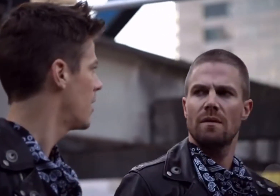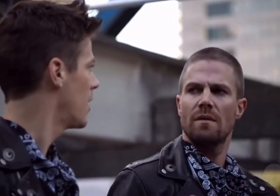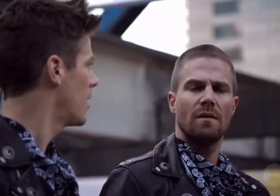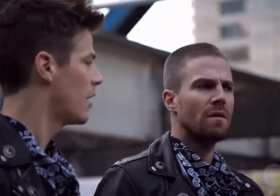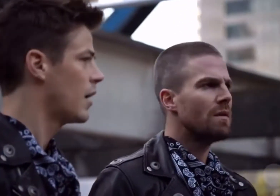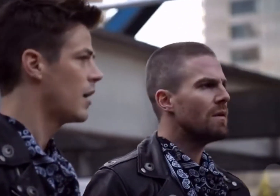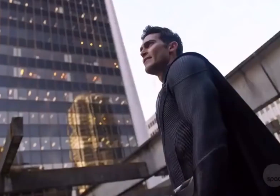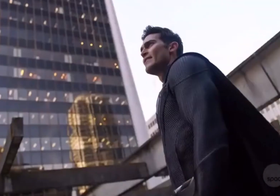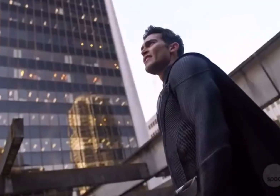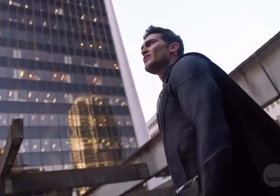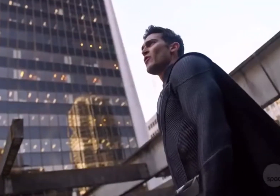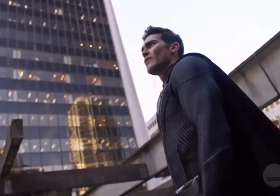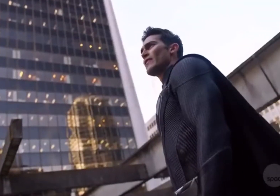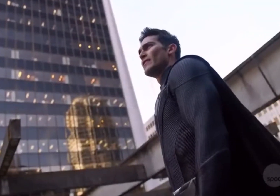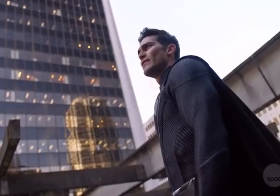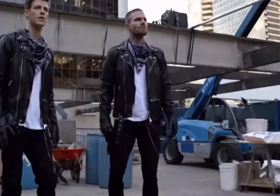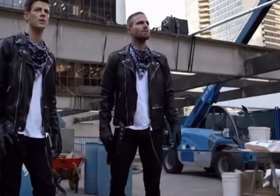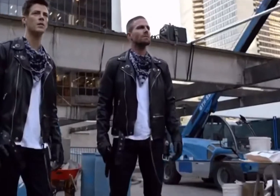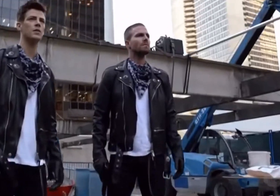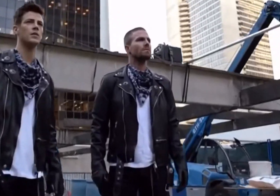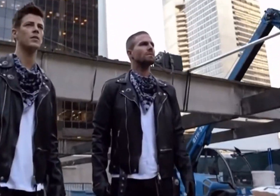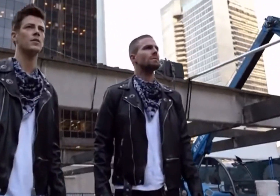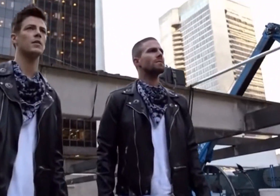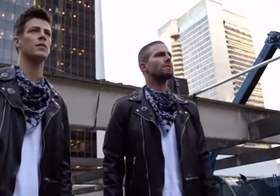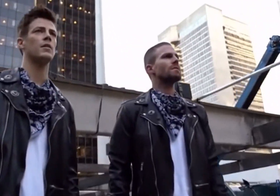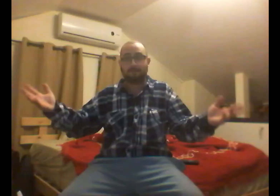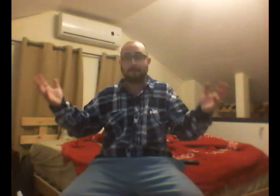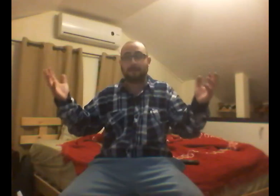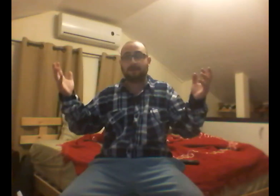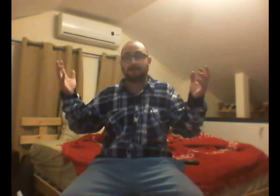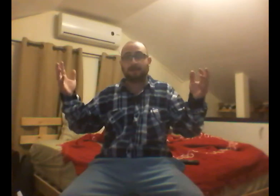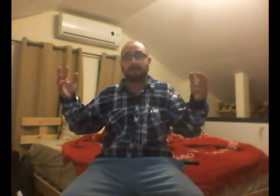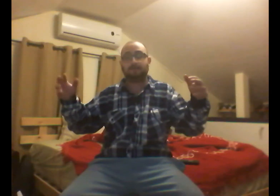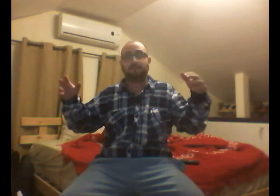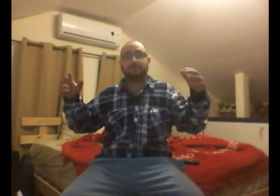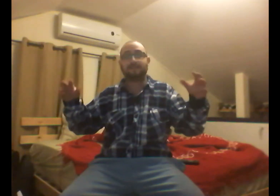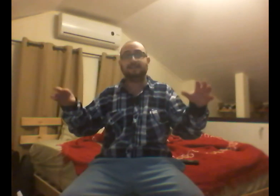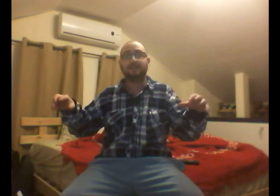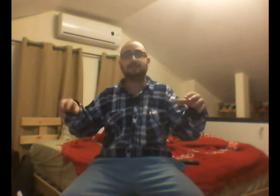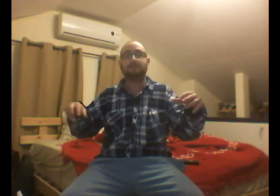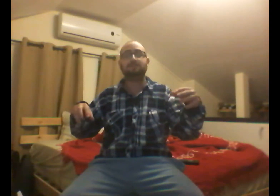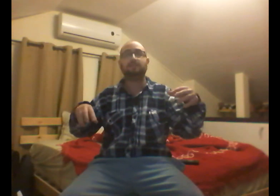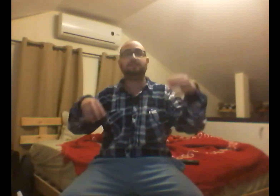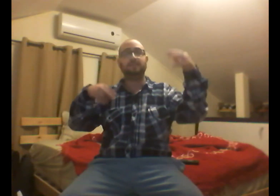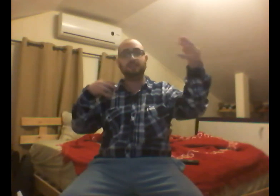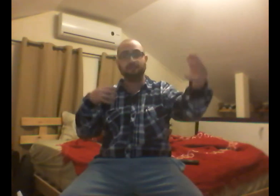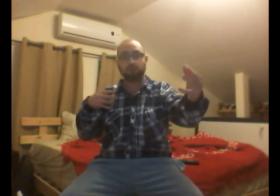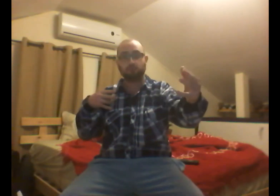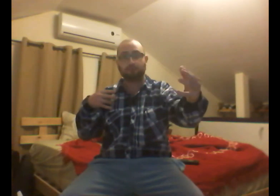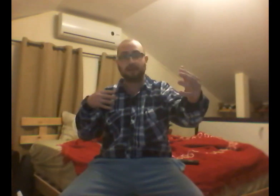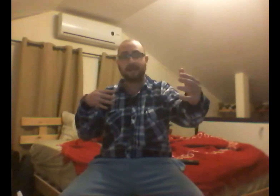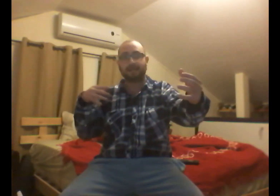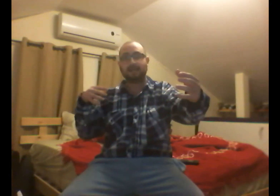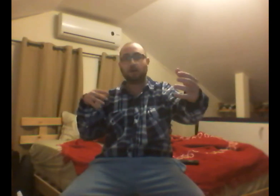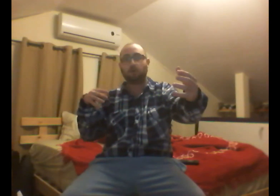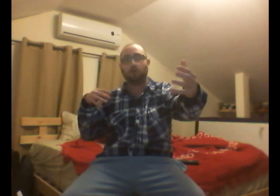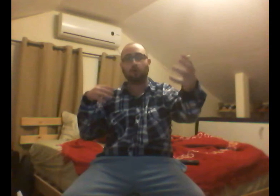to, Superman is Superman. And the fact that he actually made himself the evil Superman, and now all